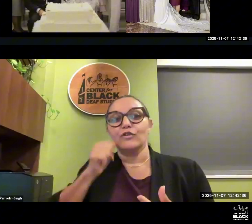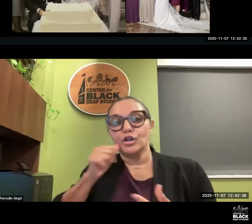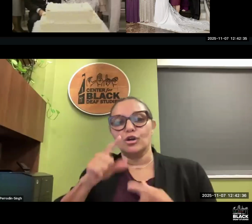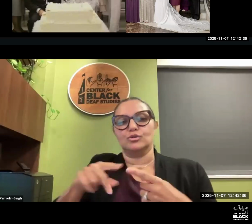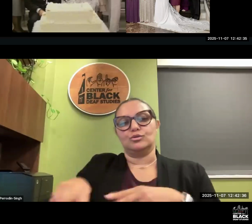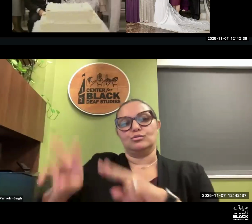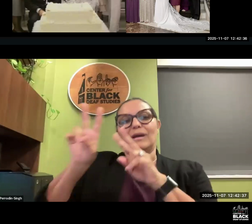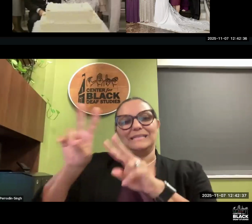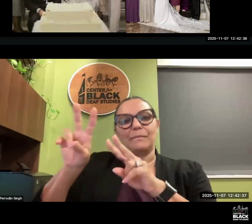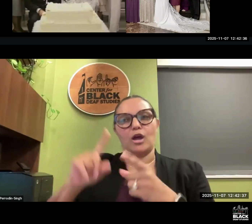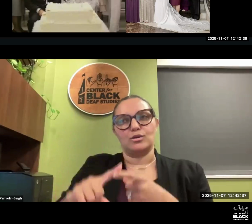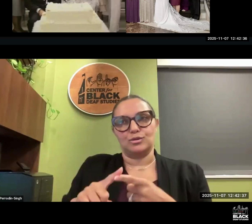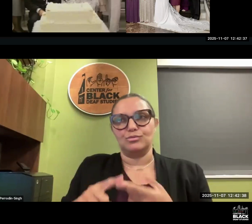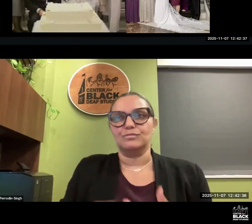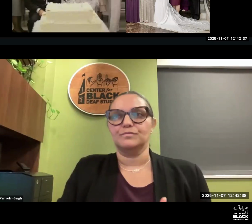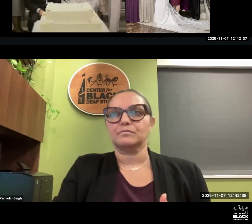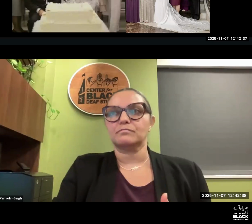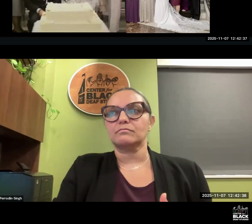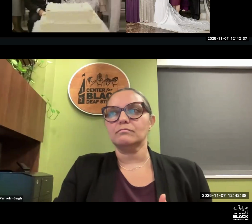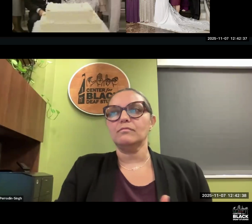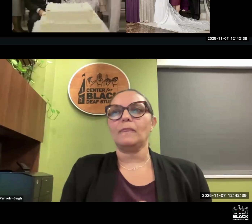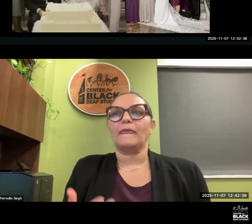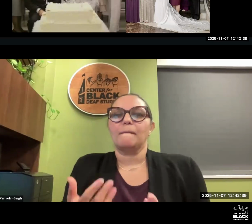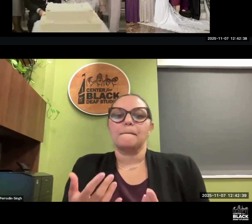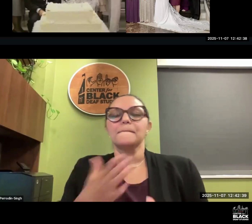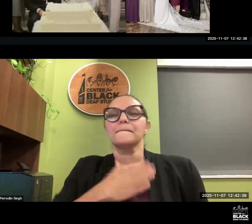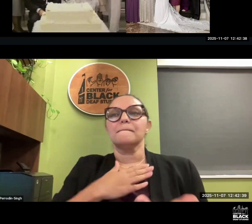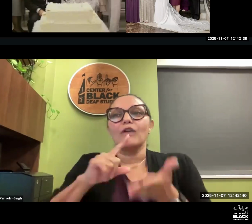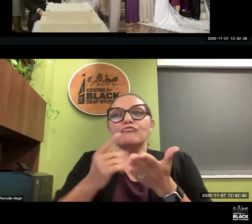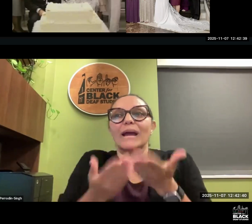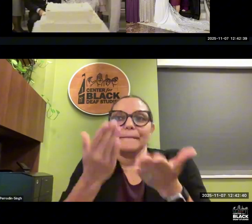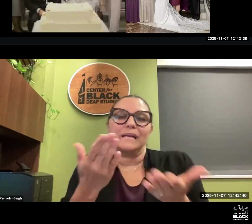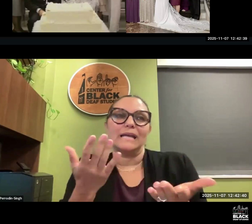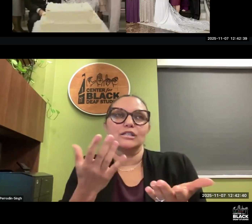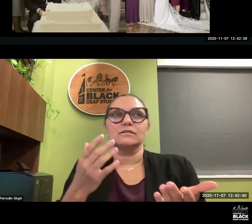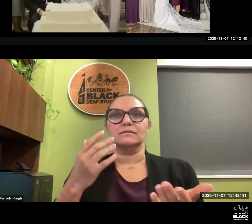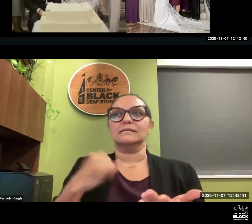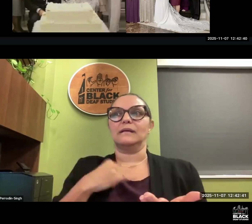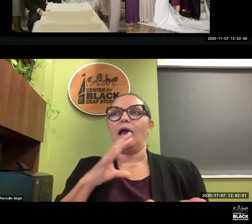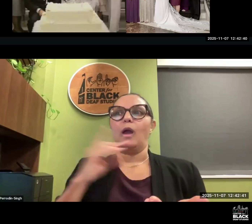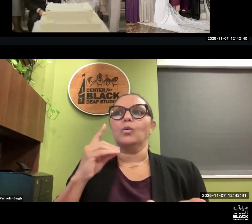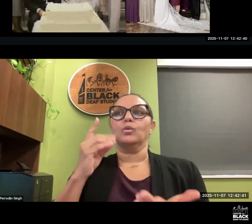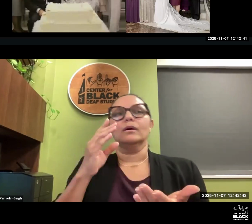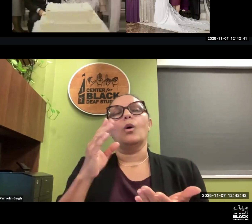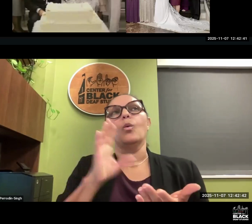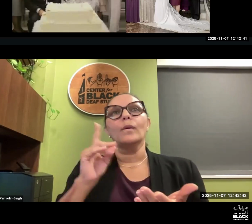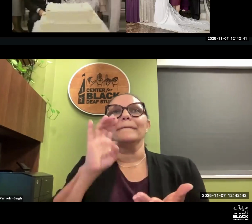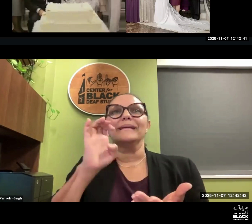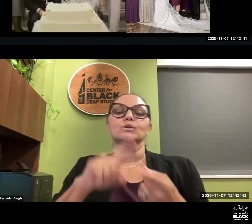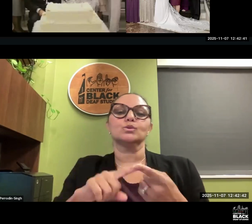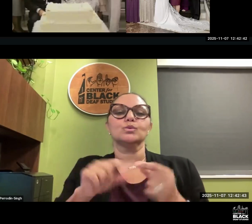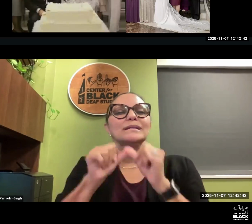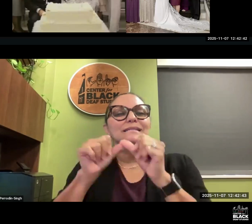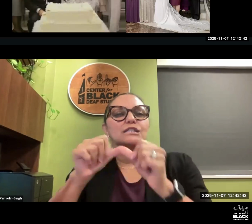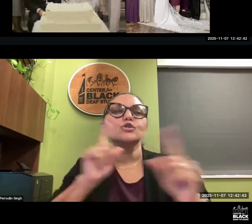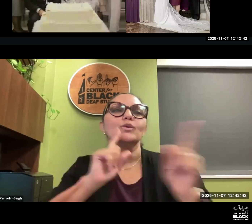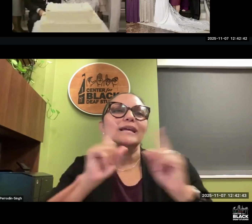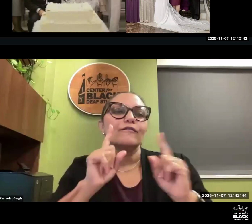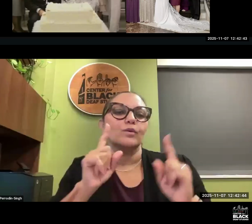I think it's really important for Black deaf girls to have access to research, to our